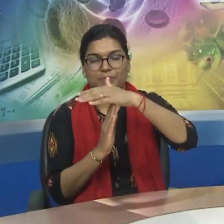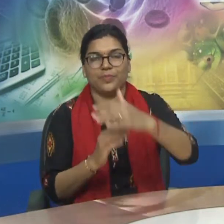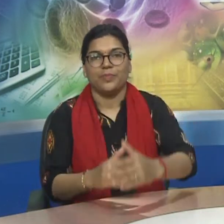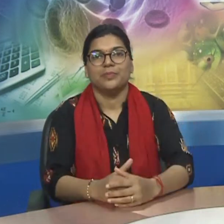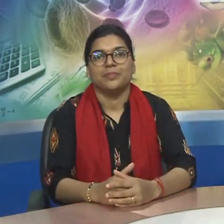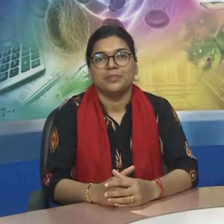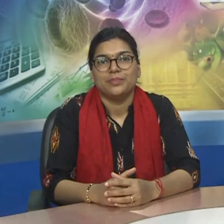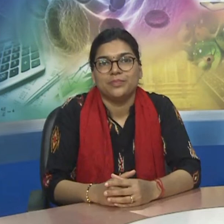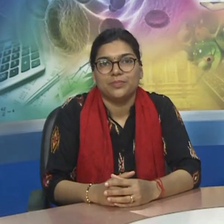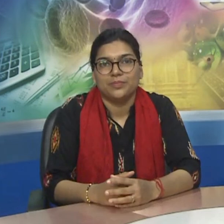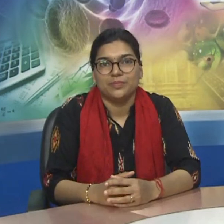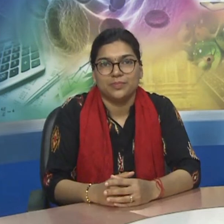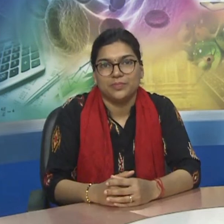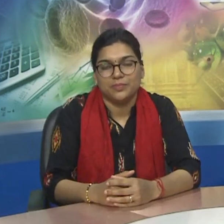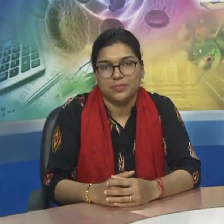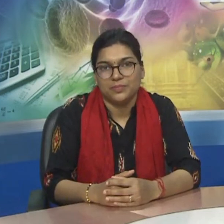Let us take a break here.